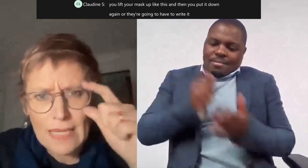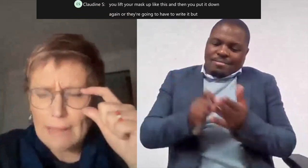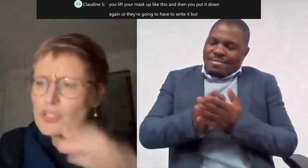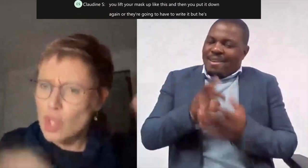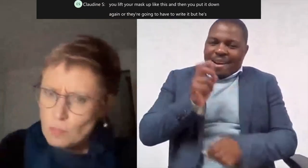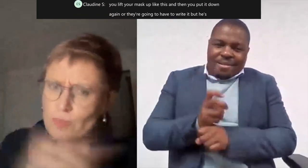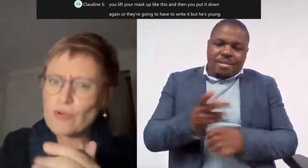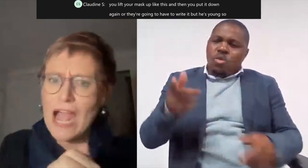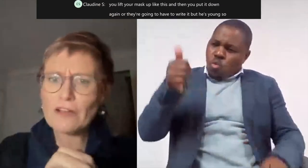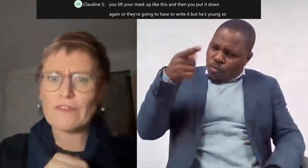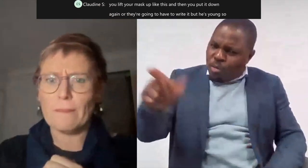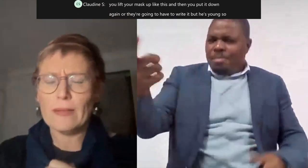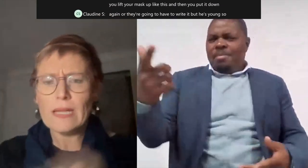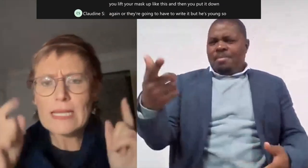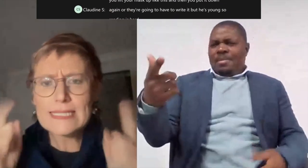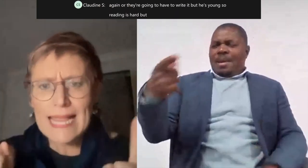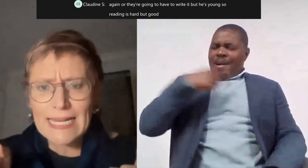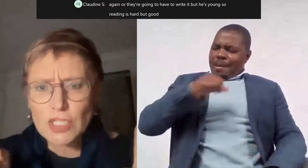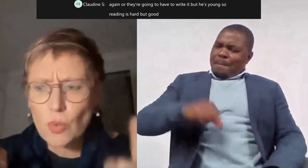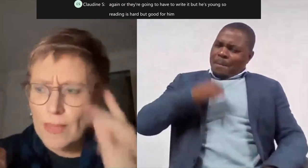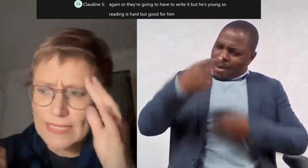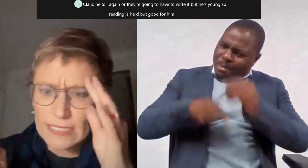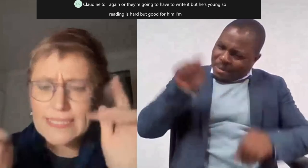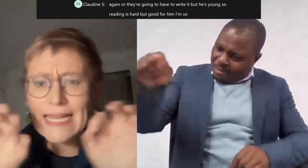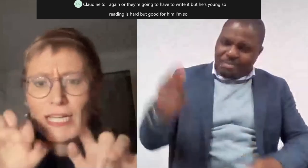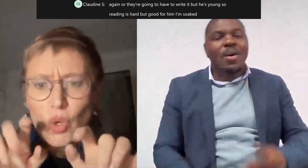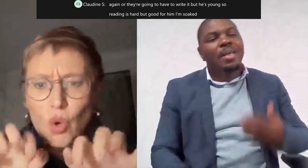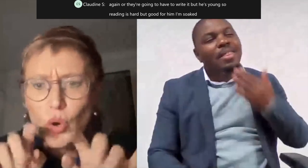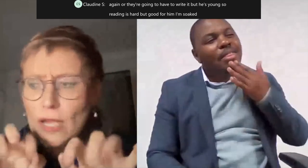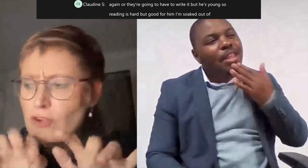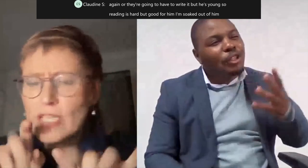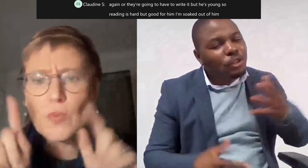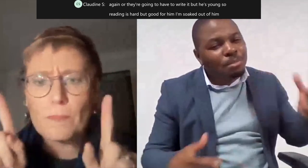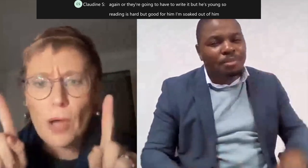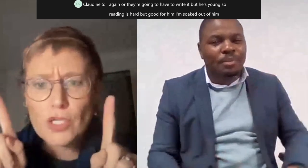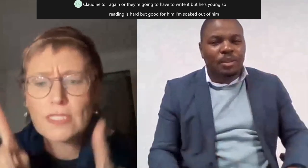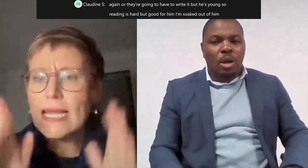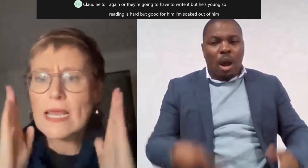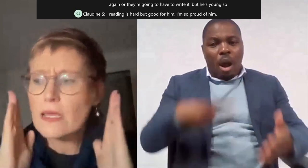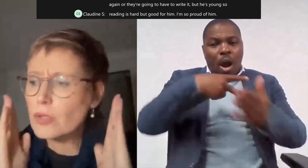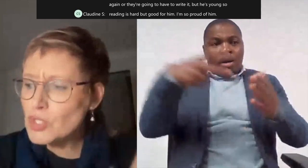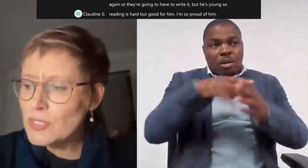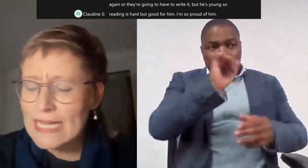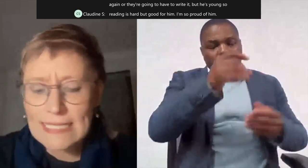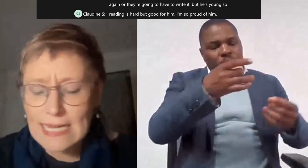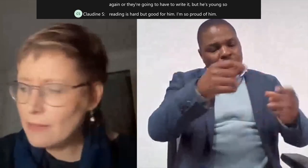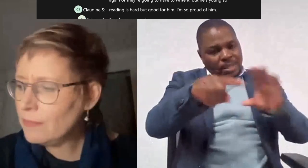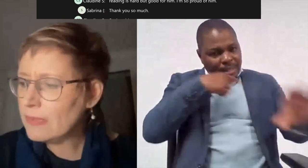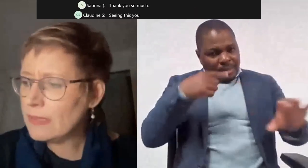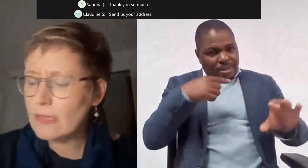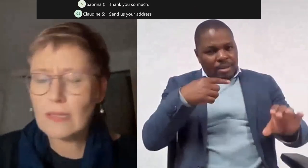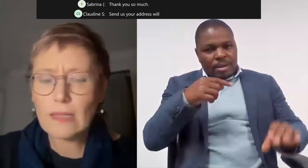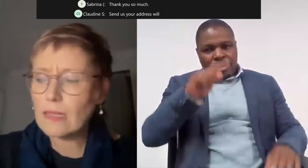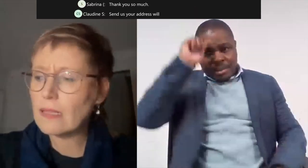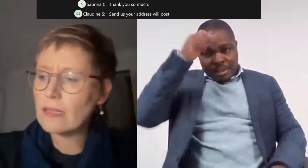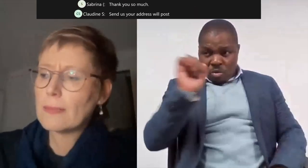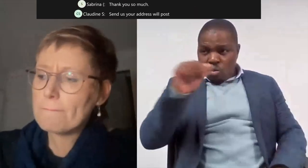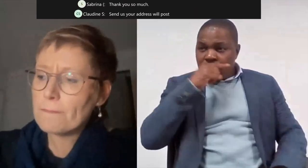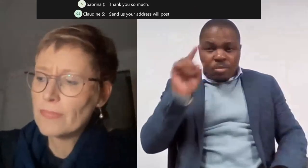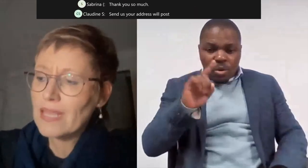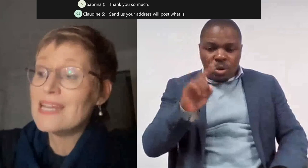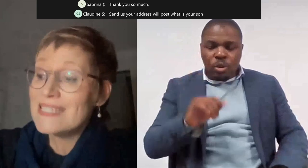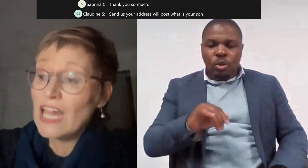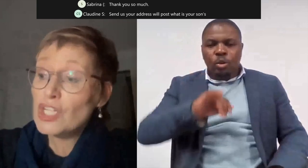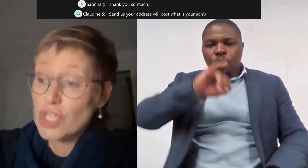for him. I'm so proud of him. Thank you so much. Send us your address. We'll post. What is your son's name?